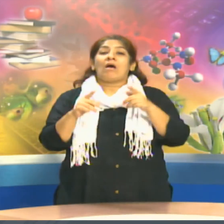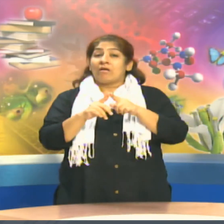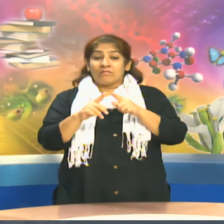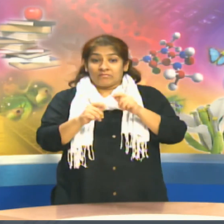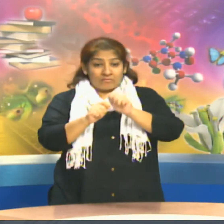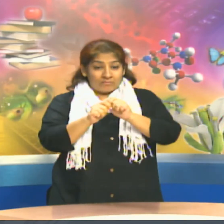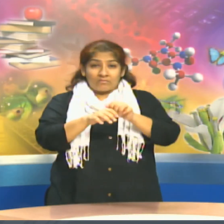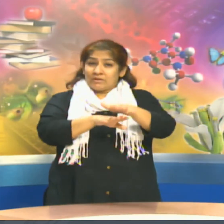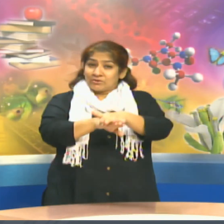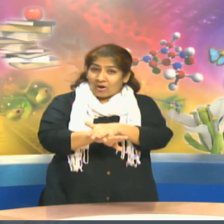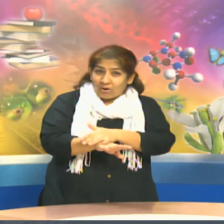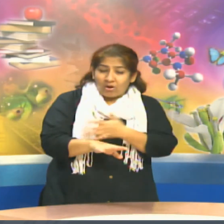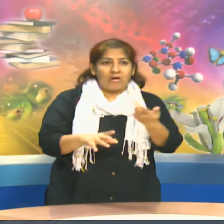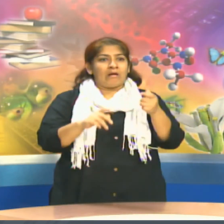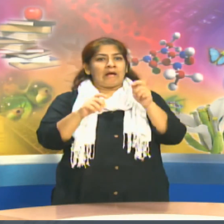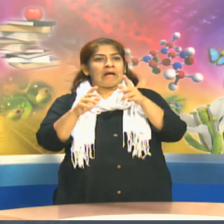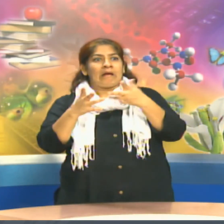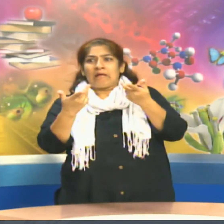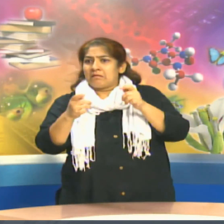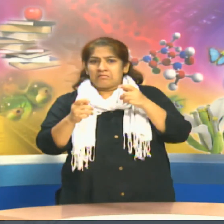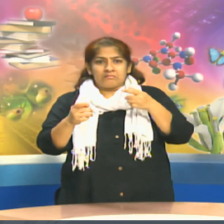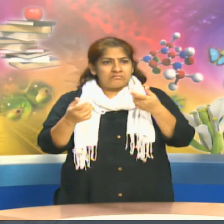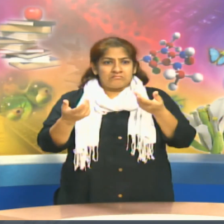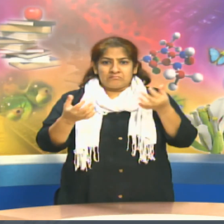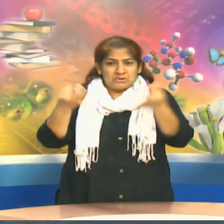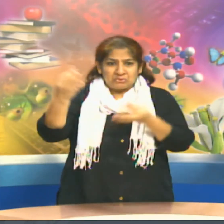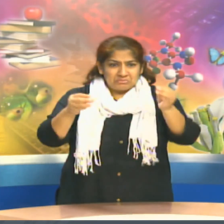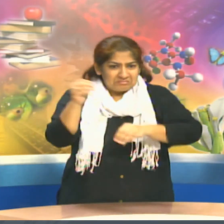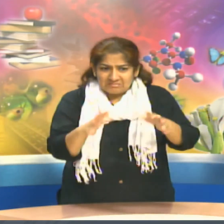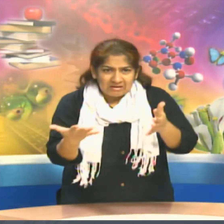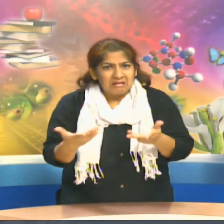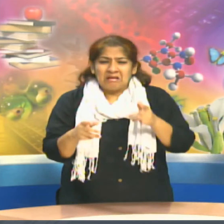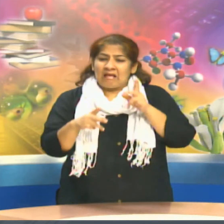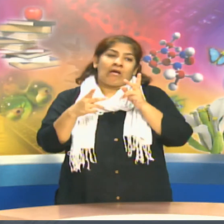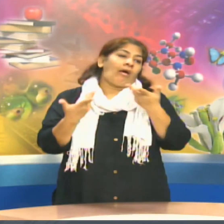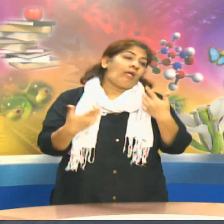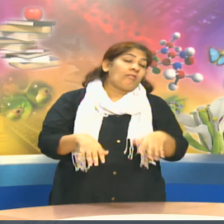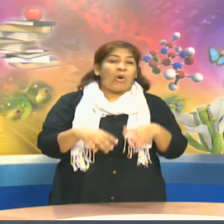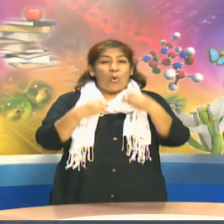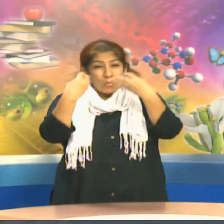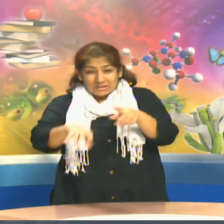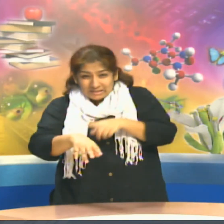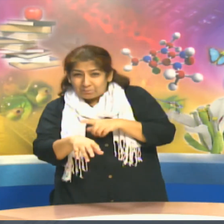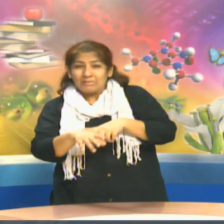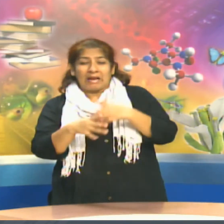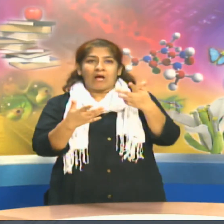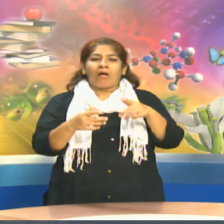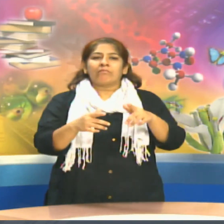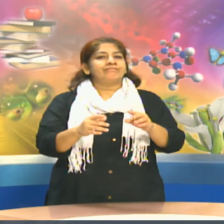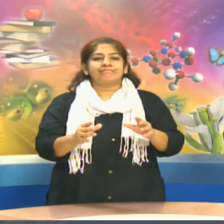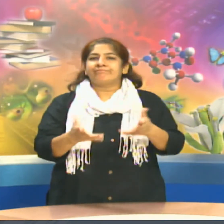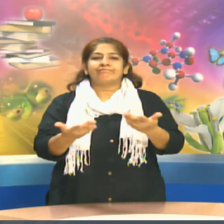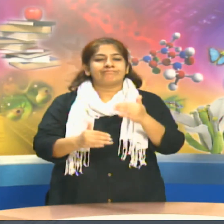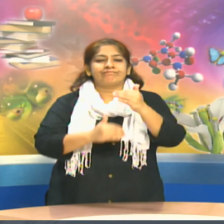We should go better and move towards betterment. If we are not planned or we are not organized,